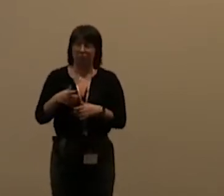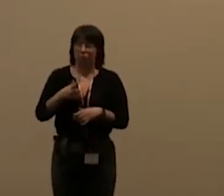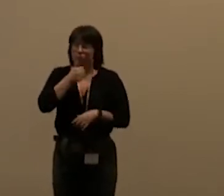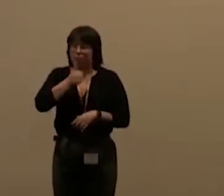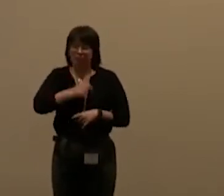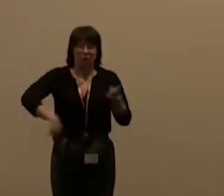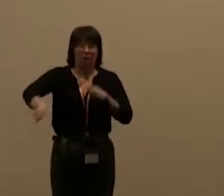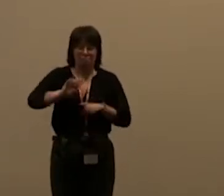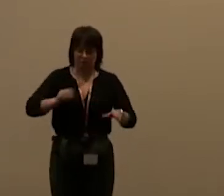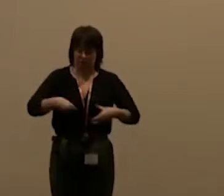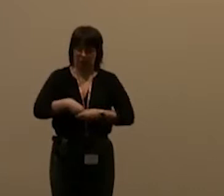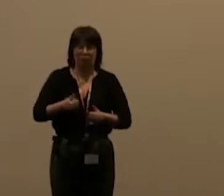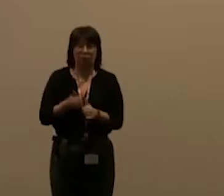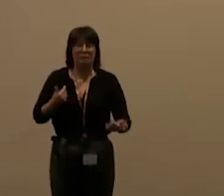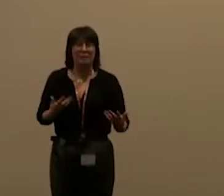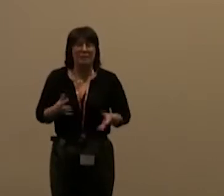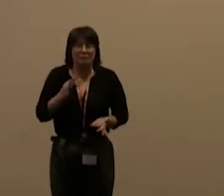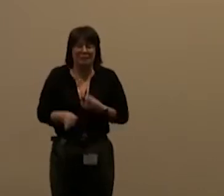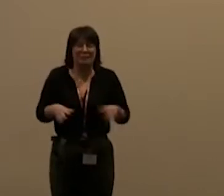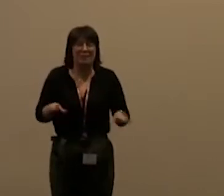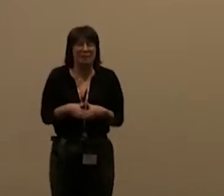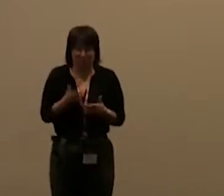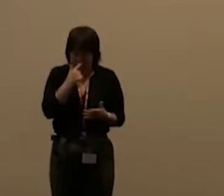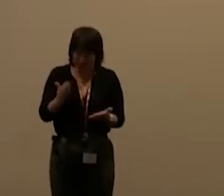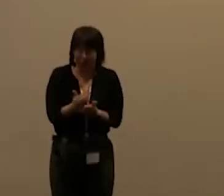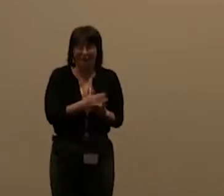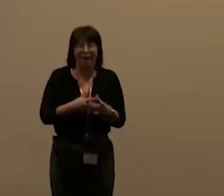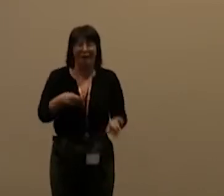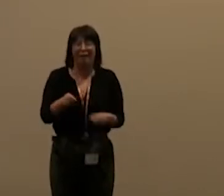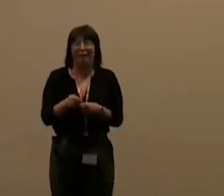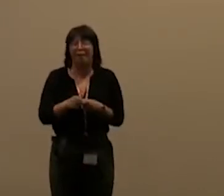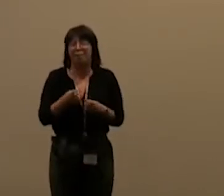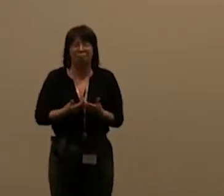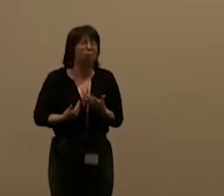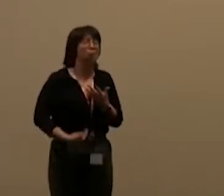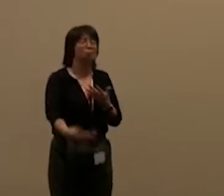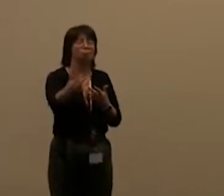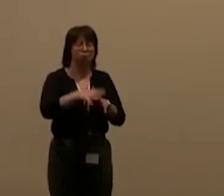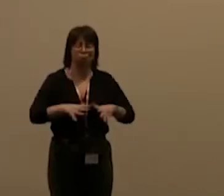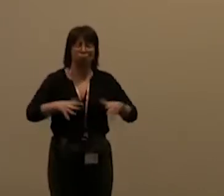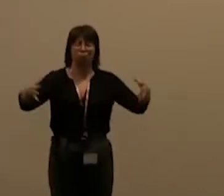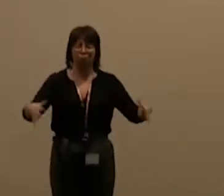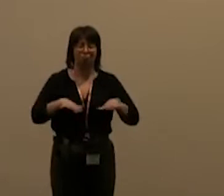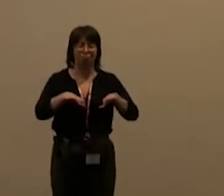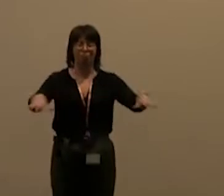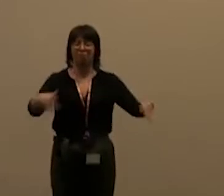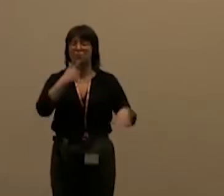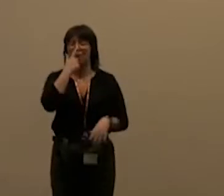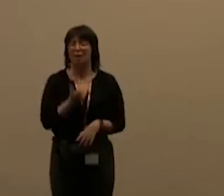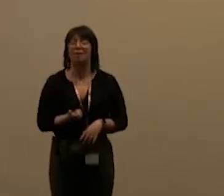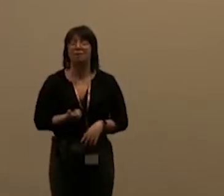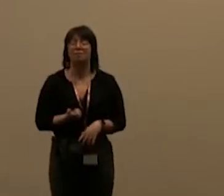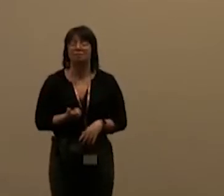used by everyone in my company and not just a certain team? Well, we can share these applications beyond the scope of the team that you build it in, which